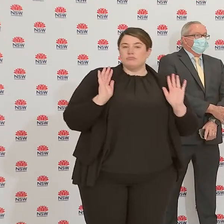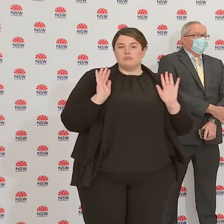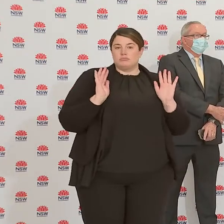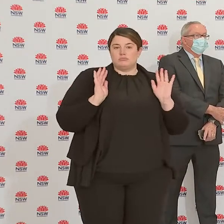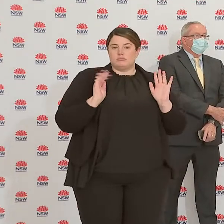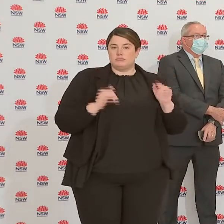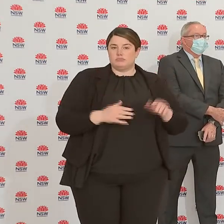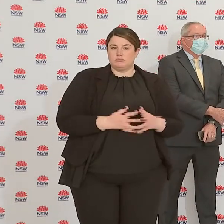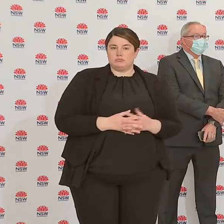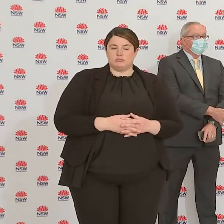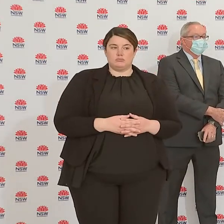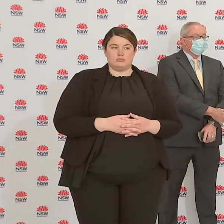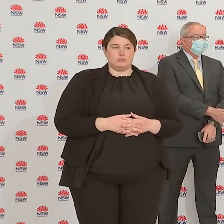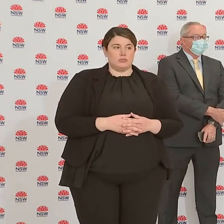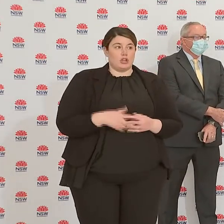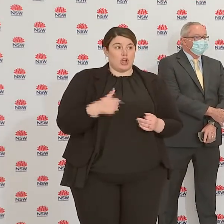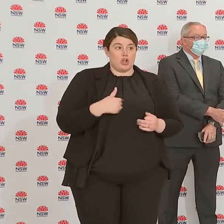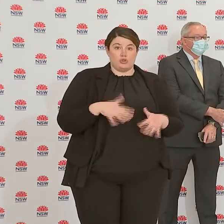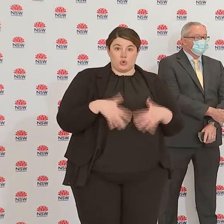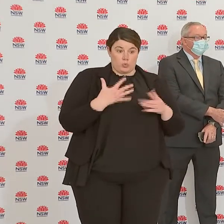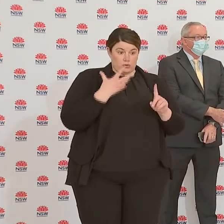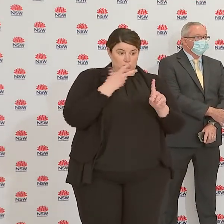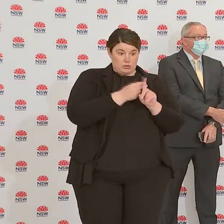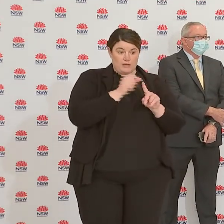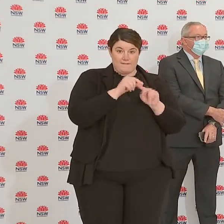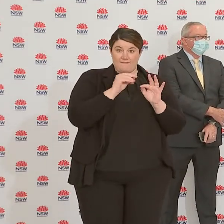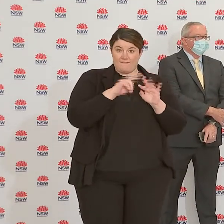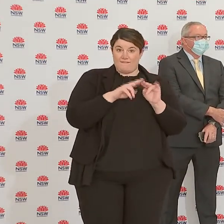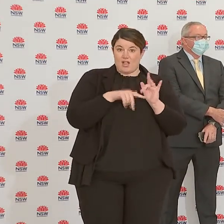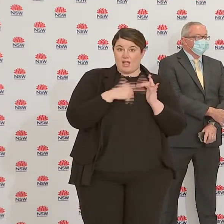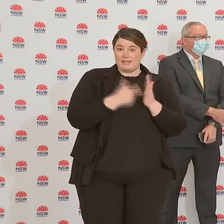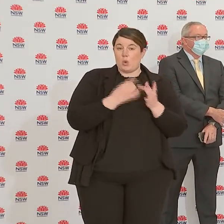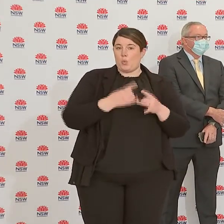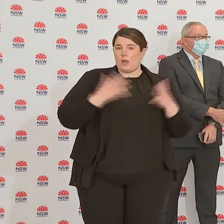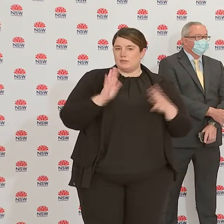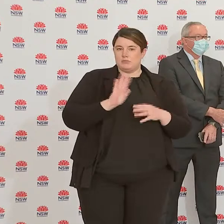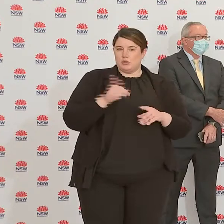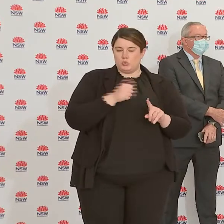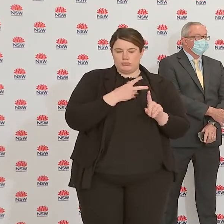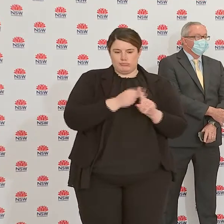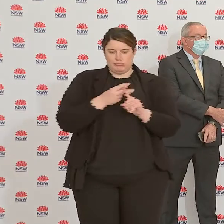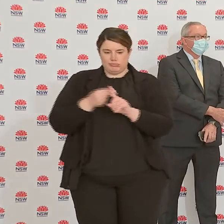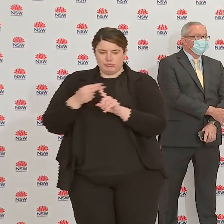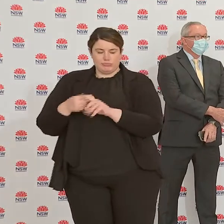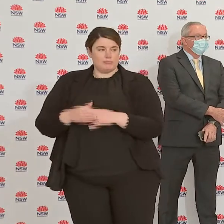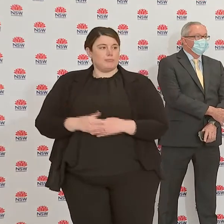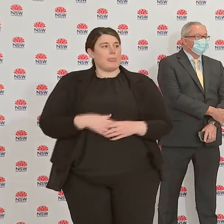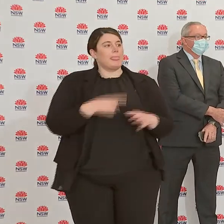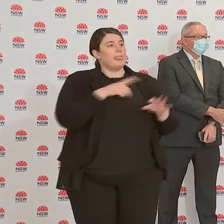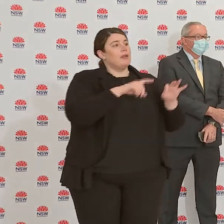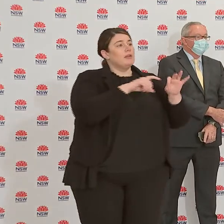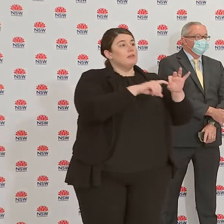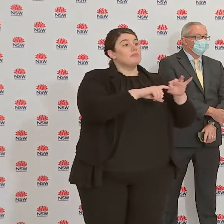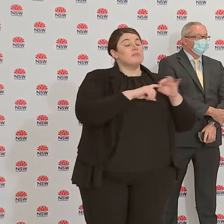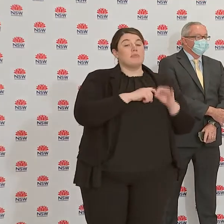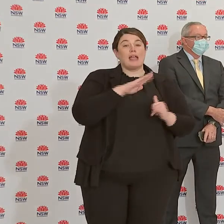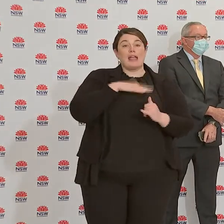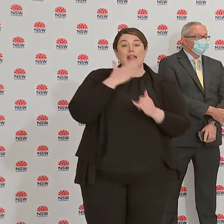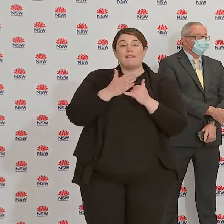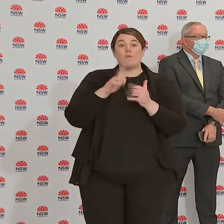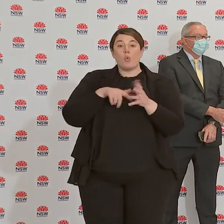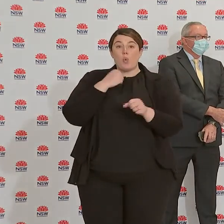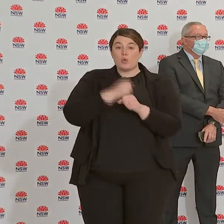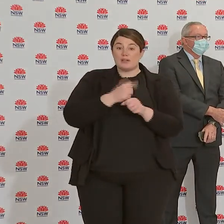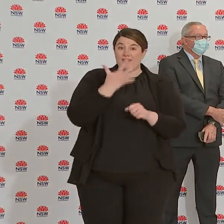just stress is I do not want any wastage of Pfizer. Dr. Chan, if we got to 50% by the end of August in terms